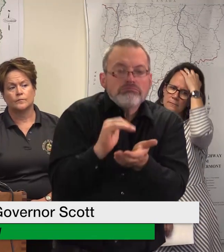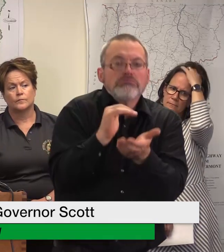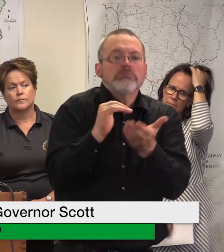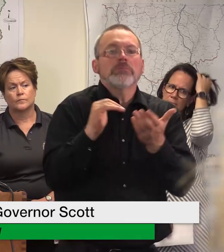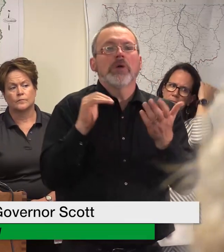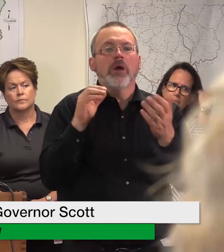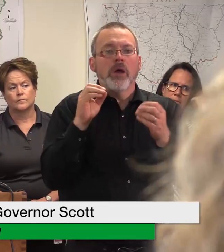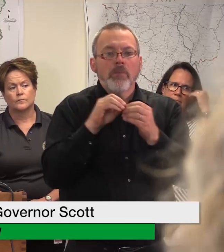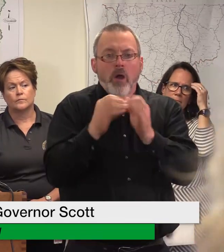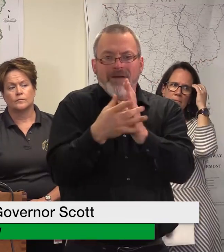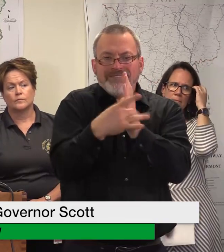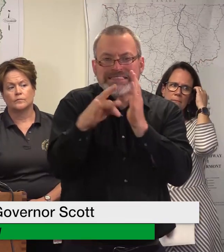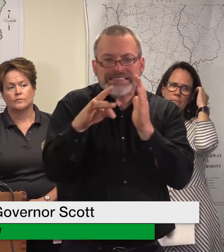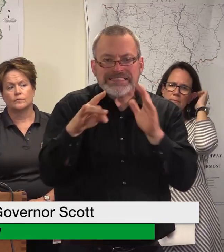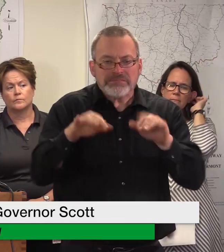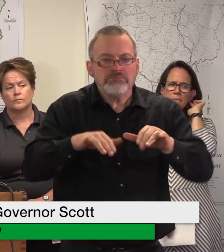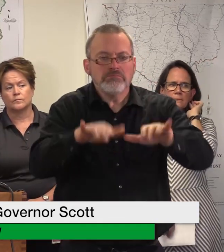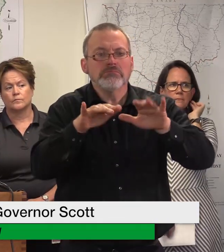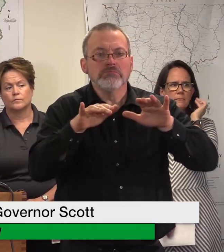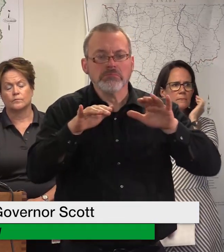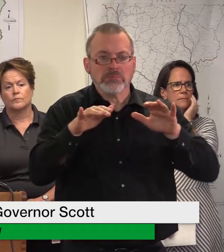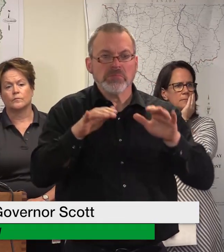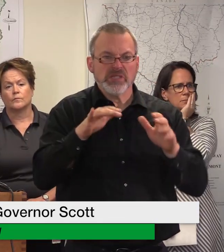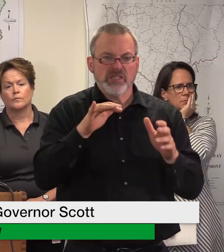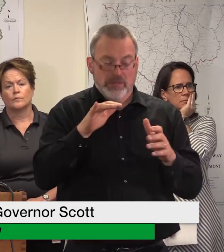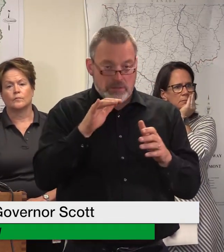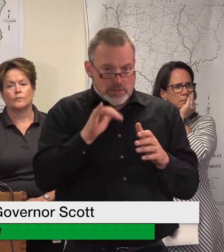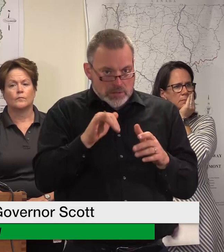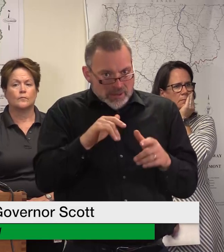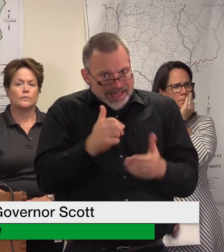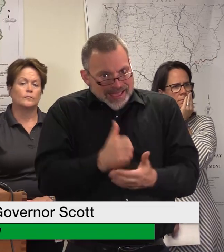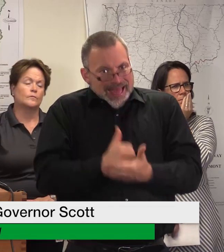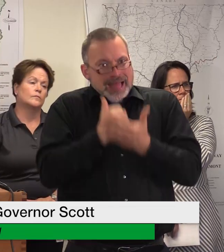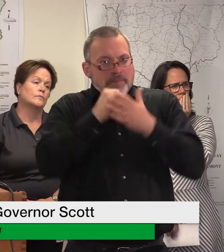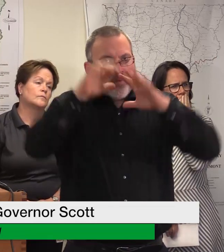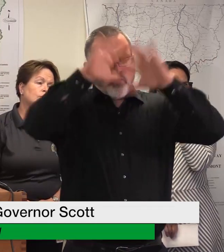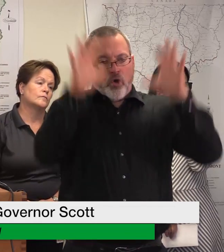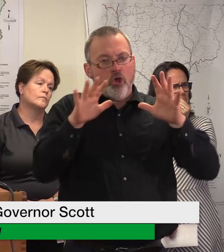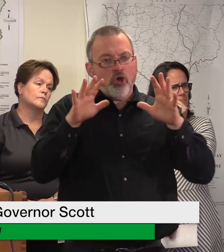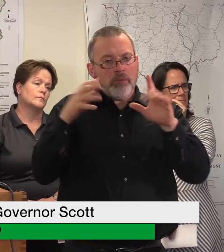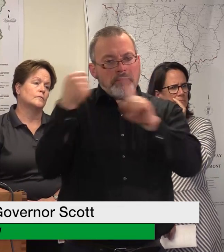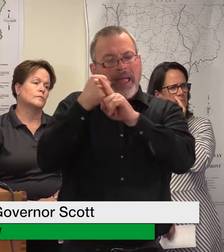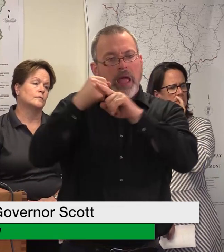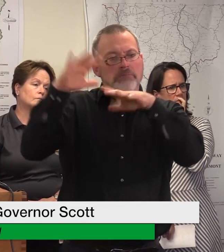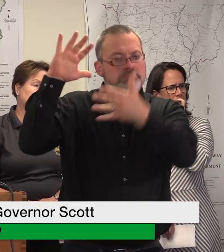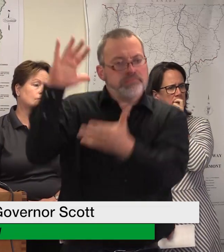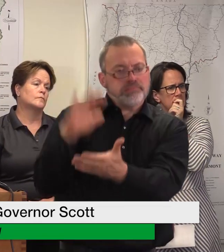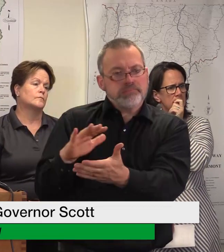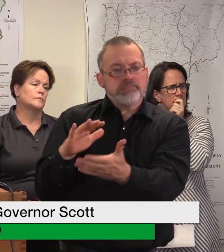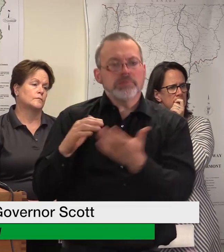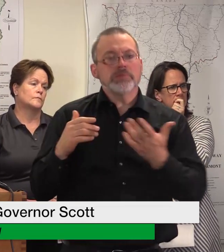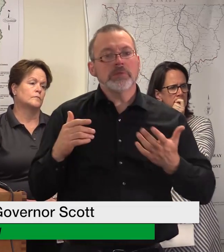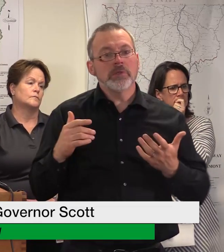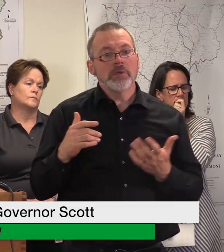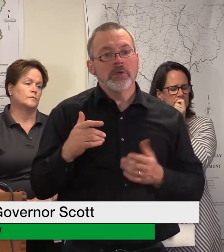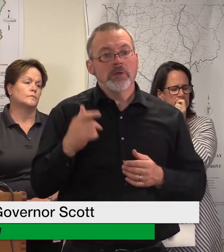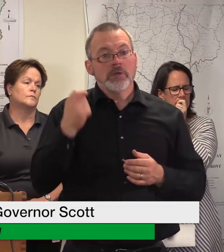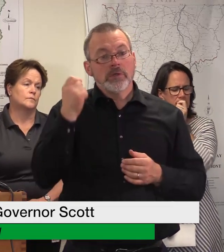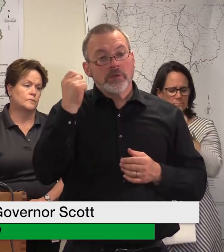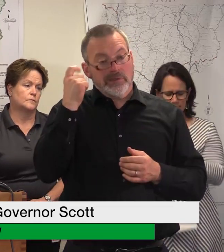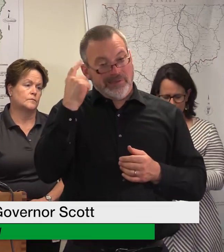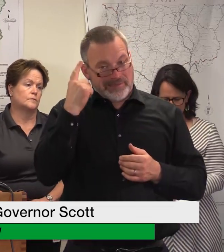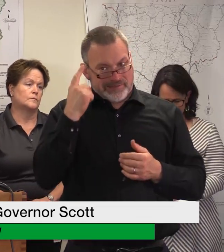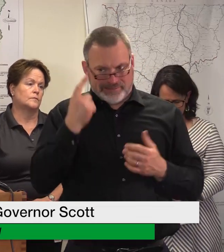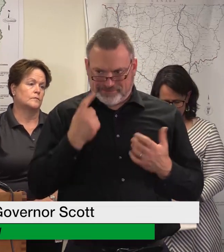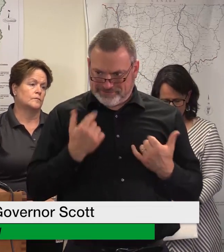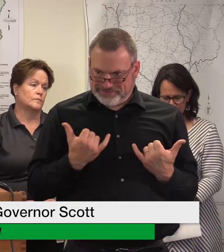the very important work of weatherization as well. But it's the right thing to do right now because winter is coming and folks are going to need to